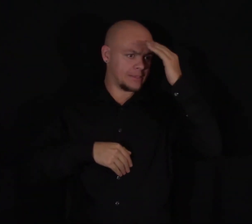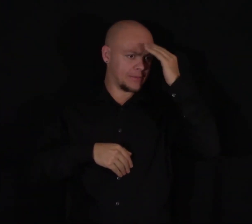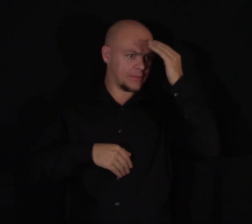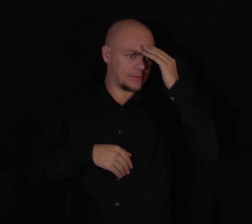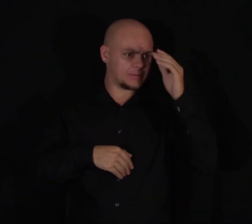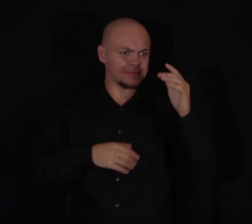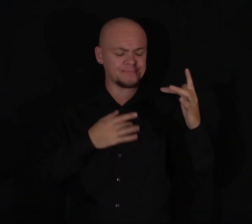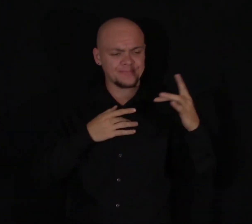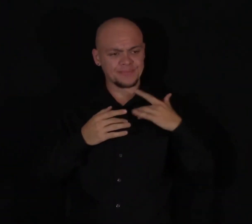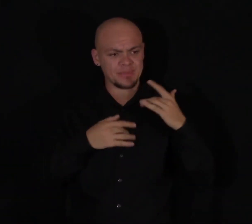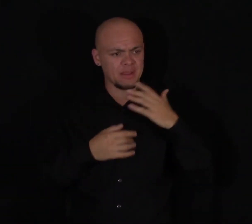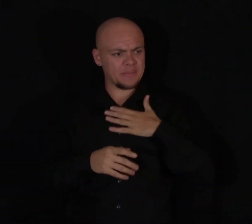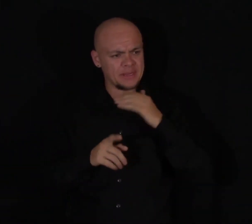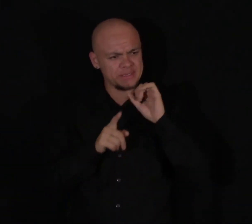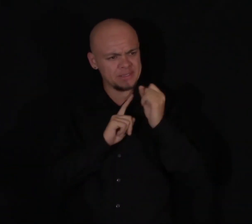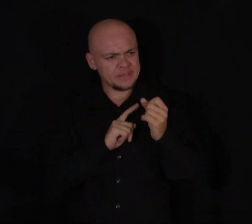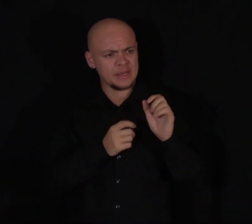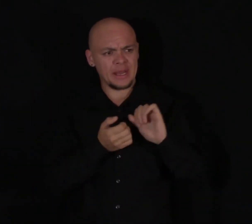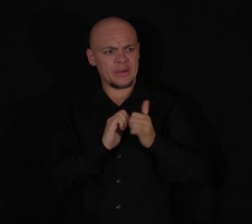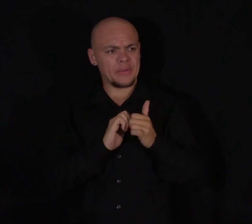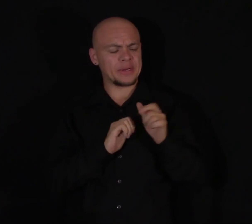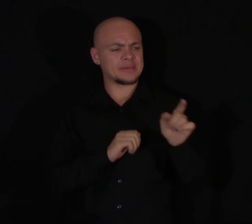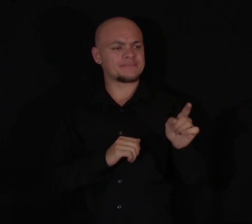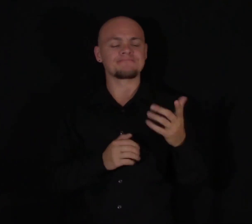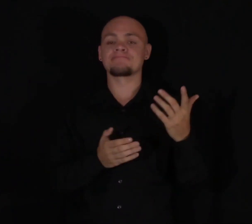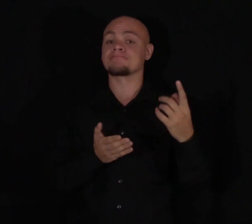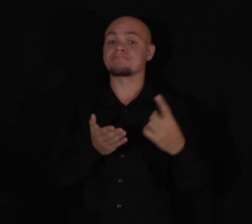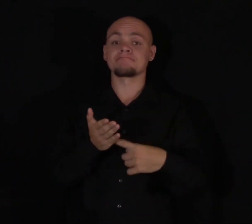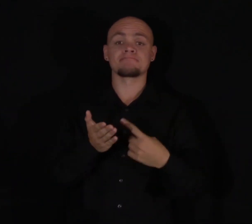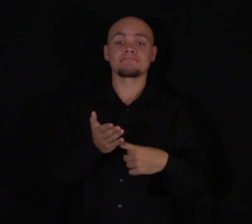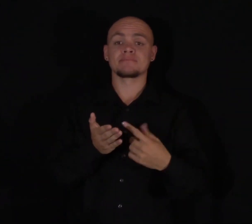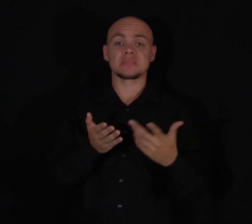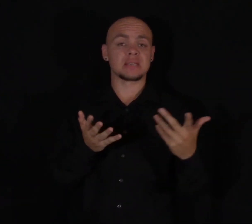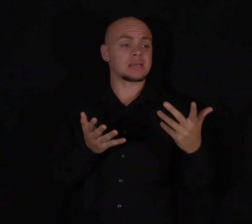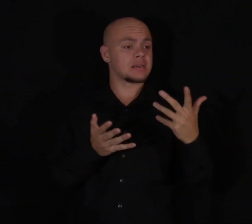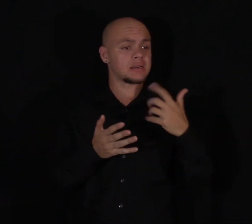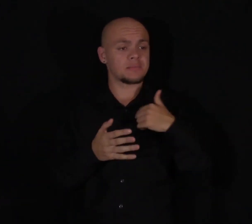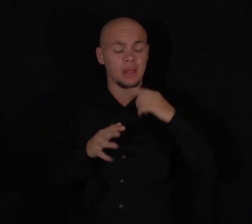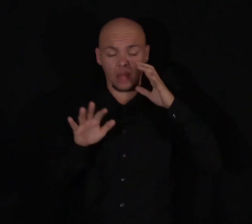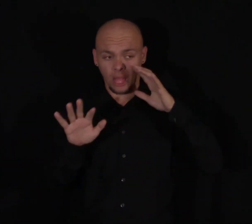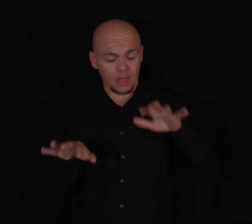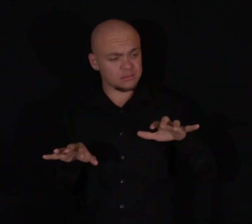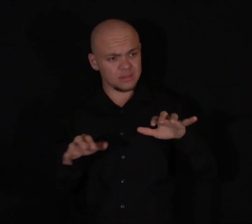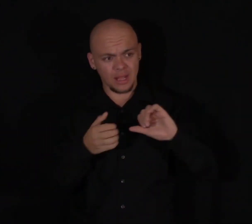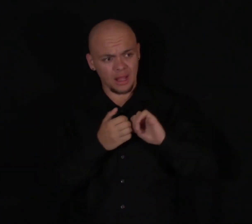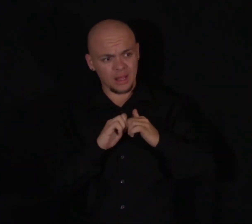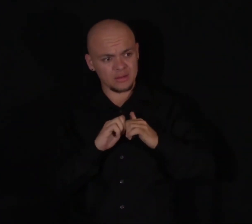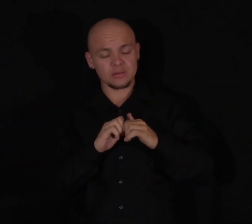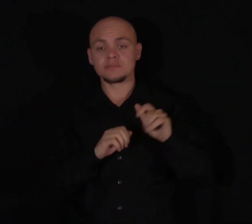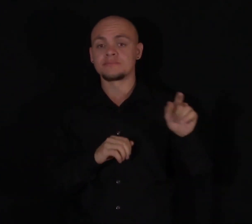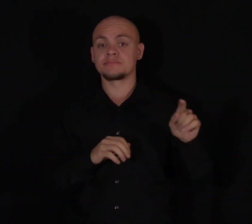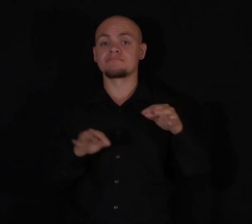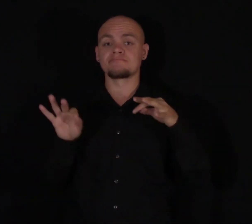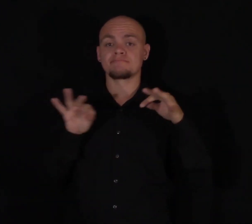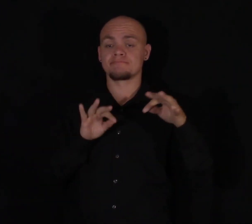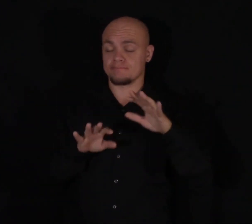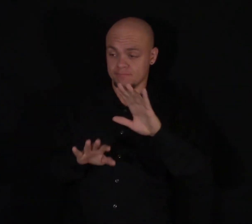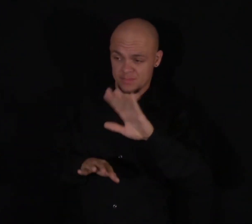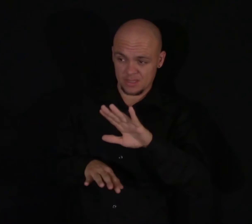me. I suppose some astonishment was exhibited in my countenance, for Mr. Kirwan hastened to say,